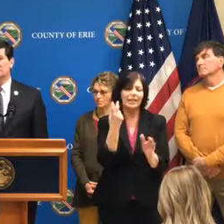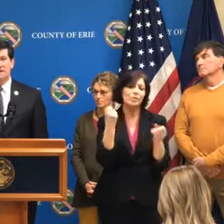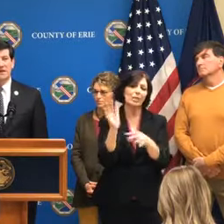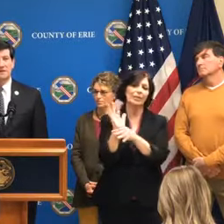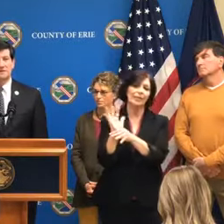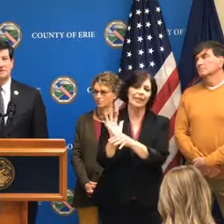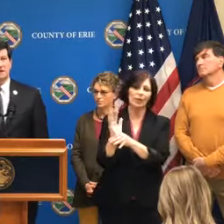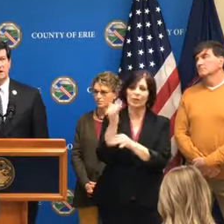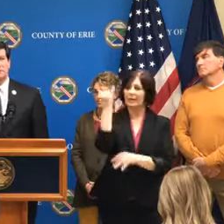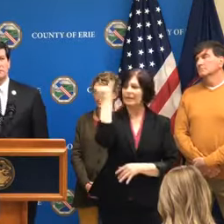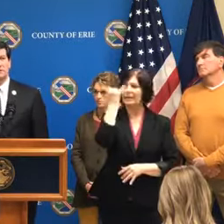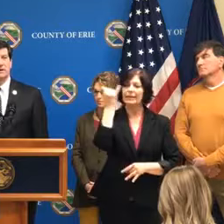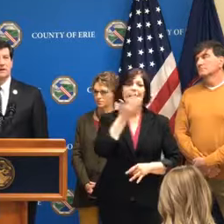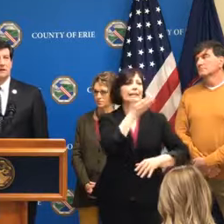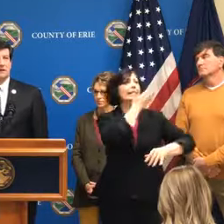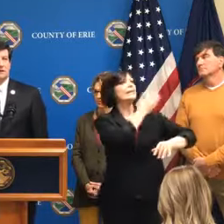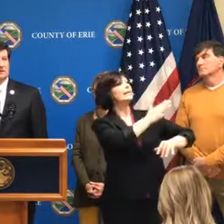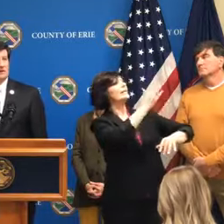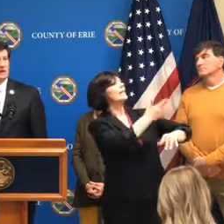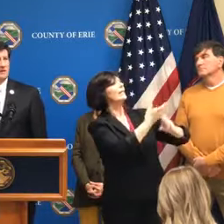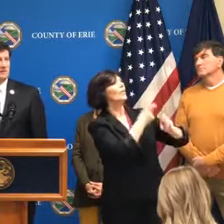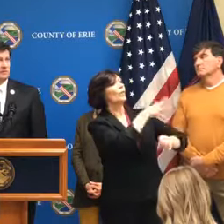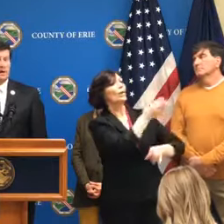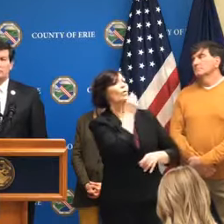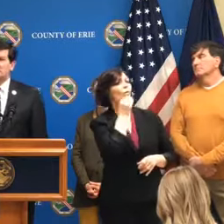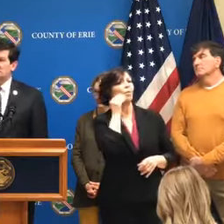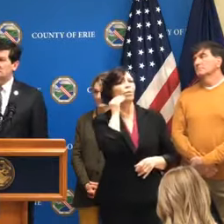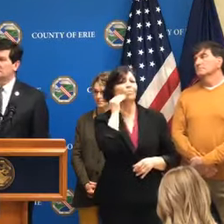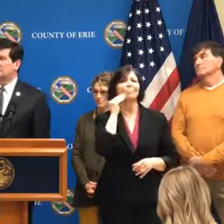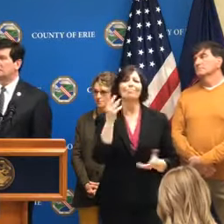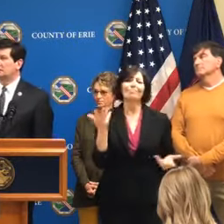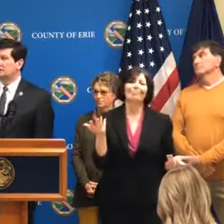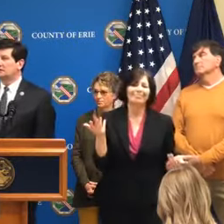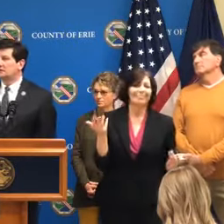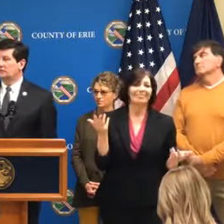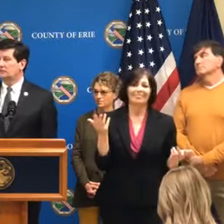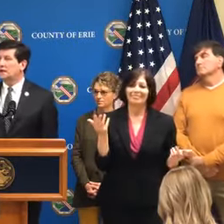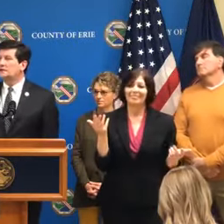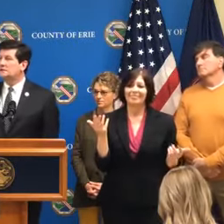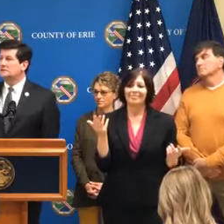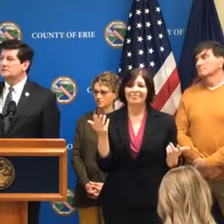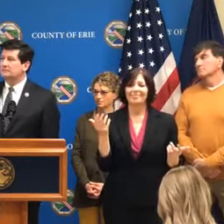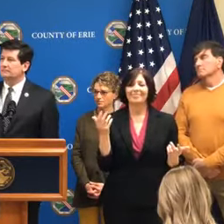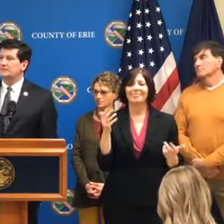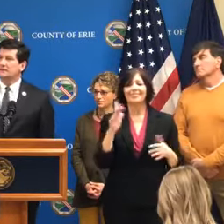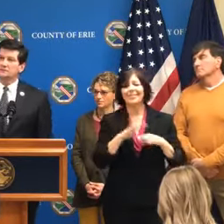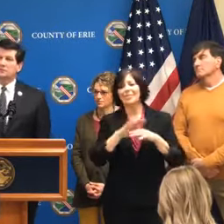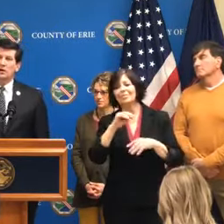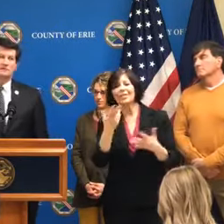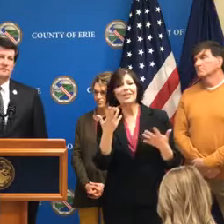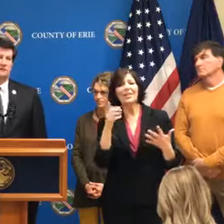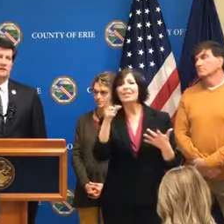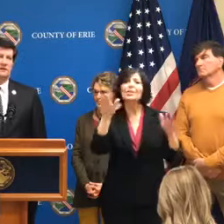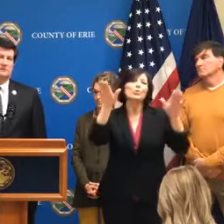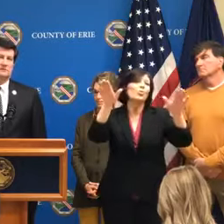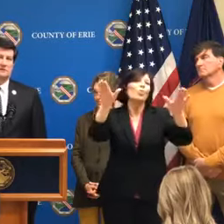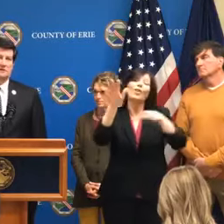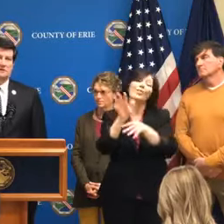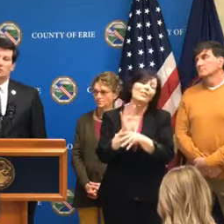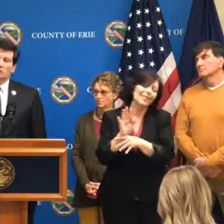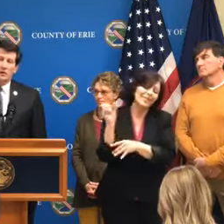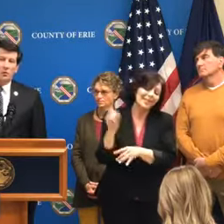of Italians singing from their apartments, their verandas, and those are wonderful